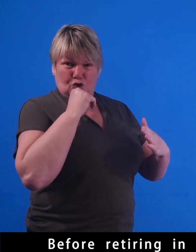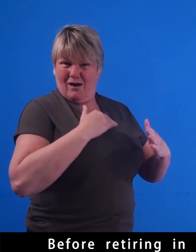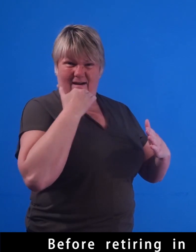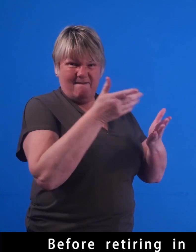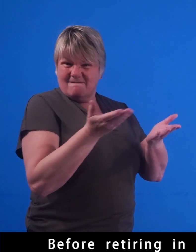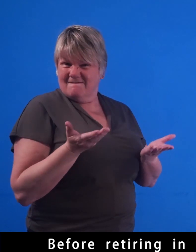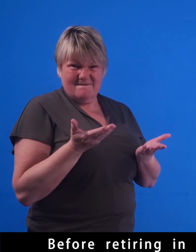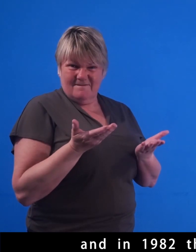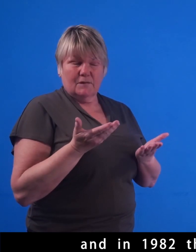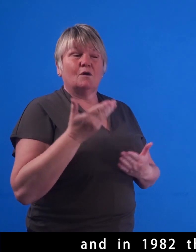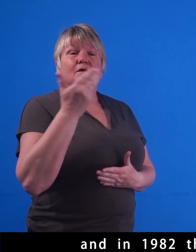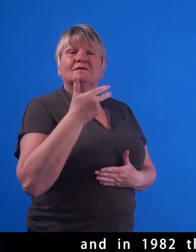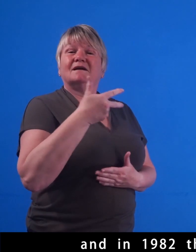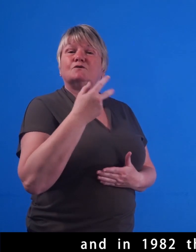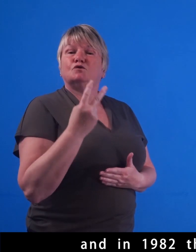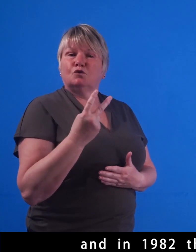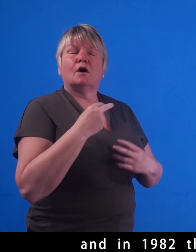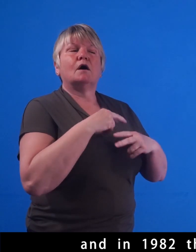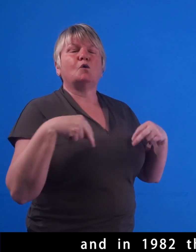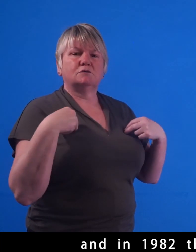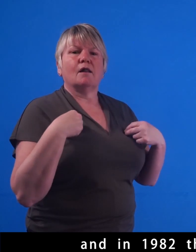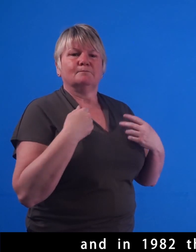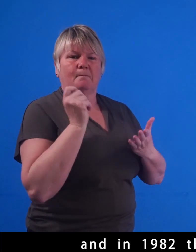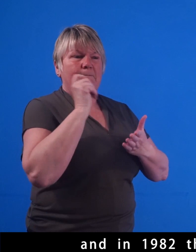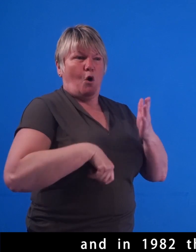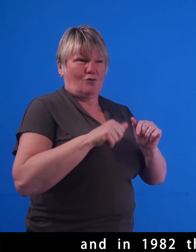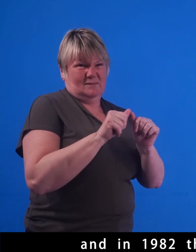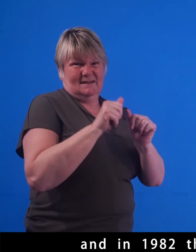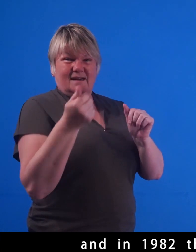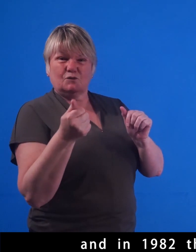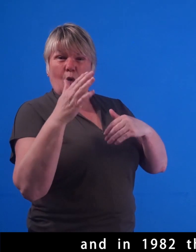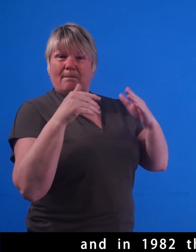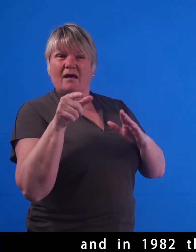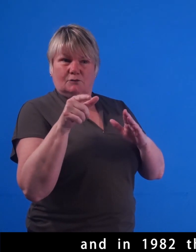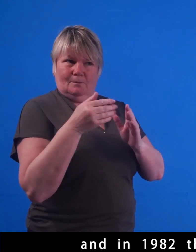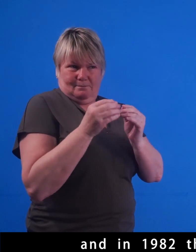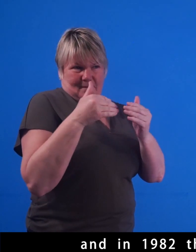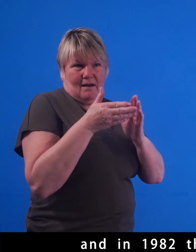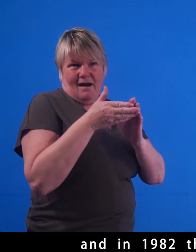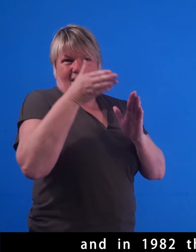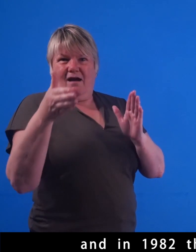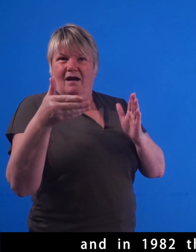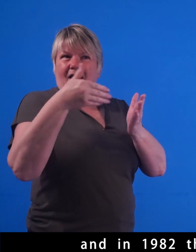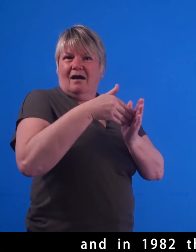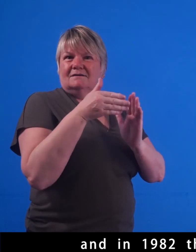building, and in 1982, the council purchased the adjacent building to create an extension.